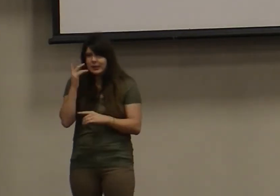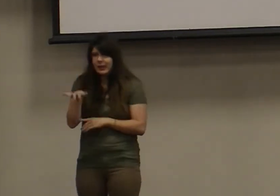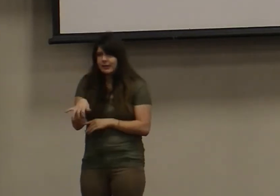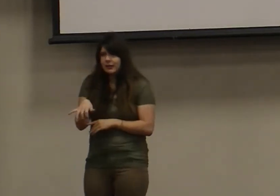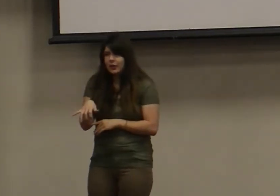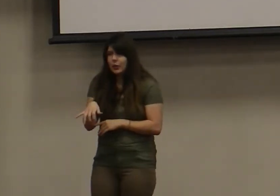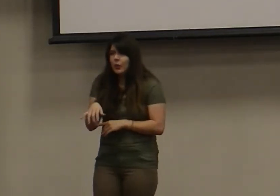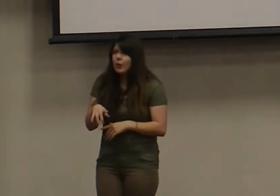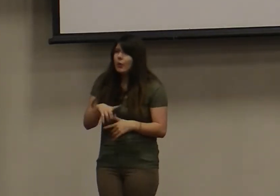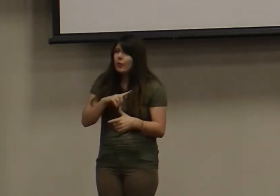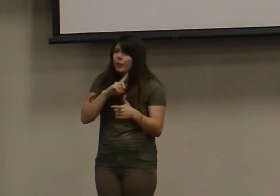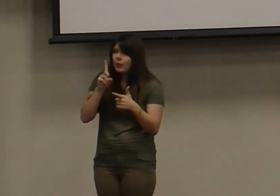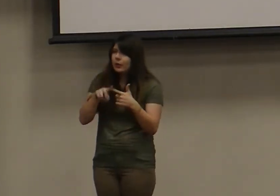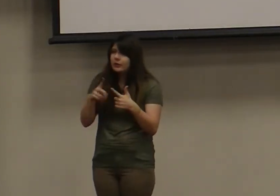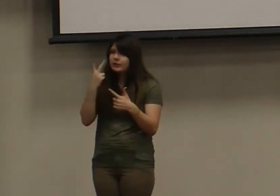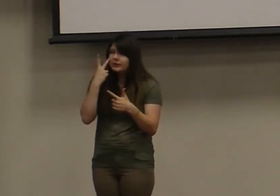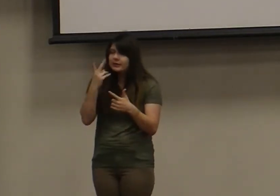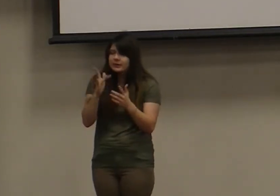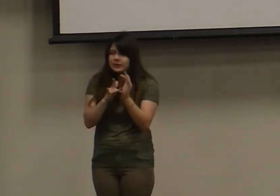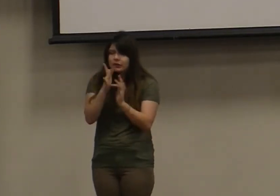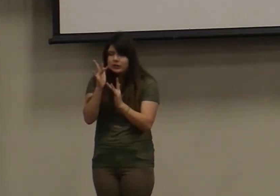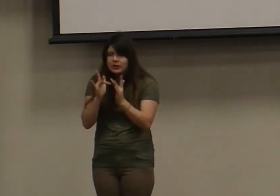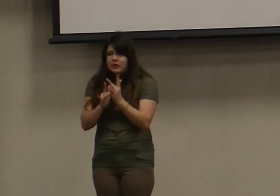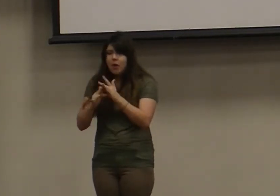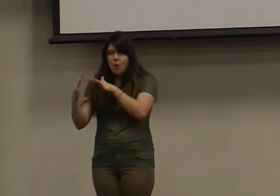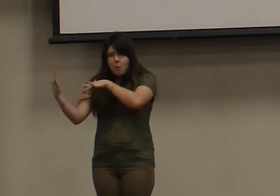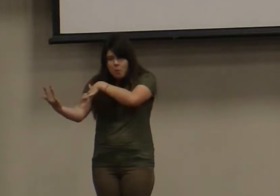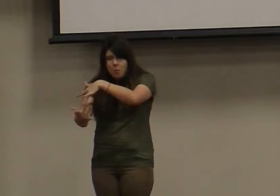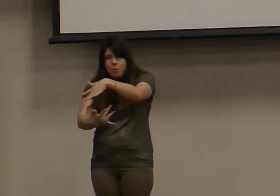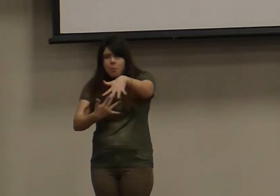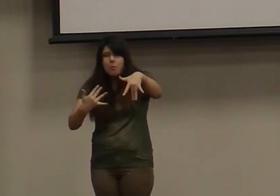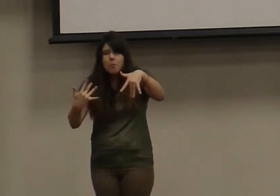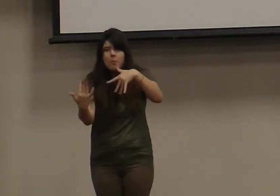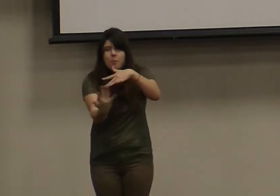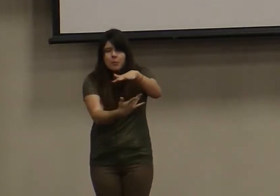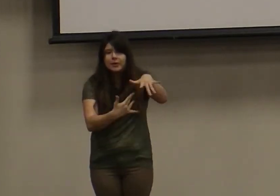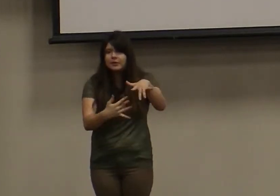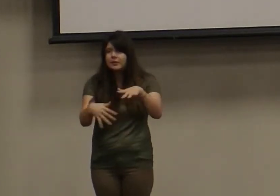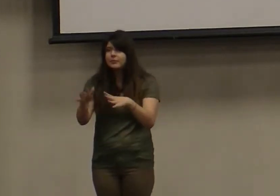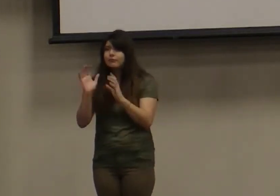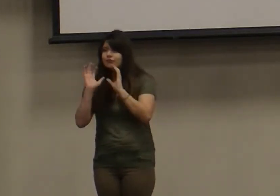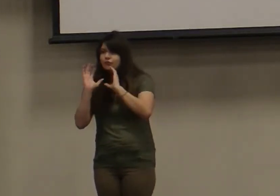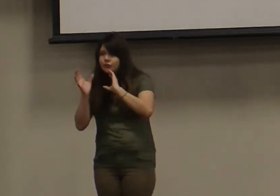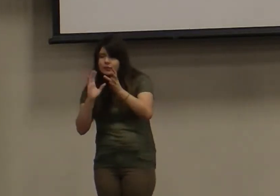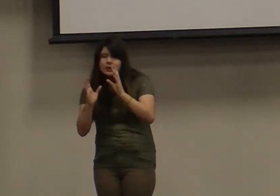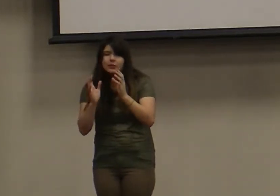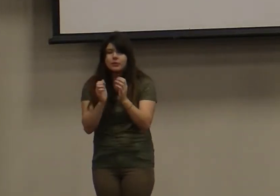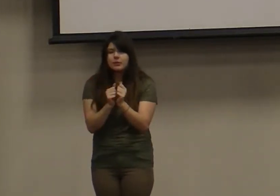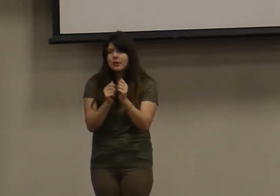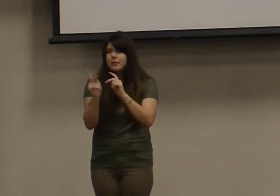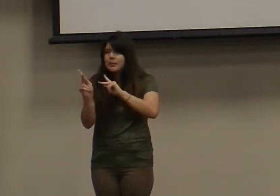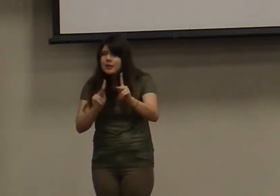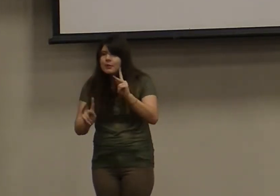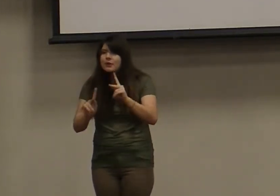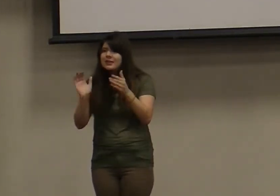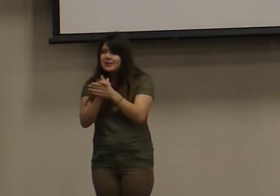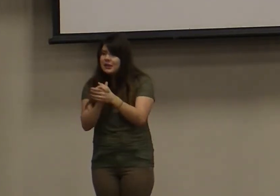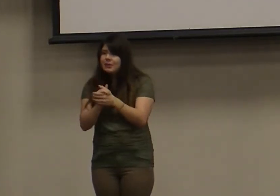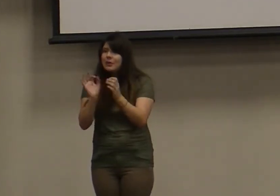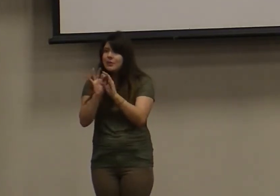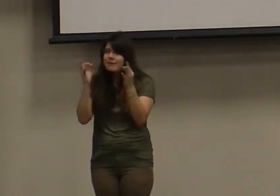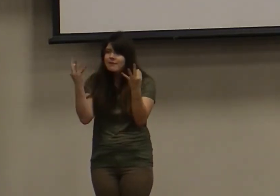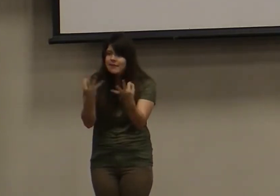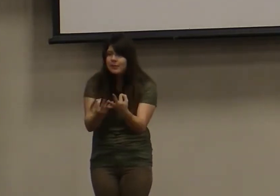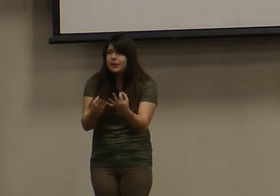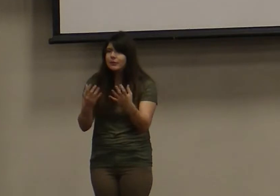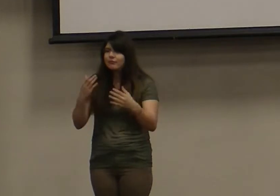Or do you rather picture Jesus mingling in the midst of the crowd, speaking with the people, celebrating with the family, wishing